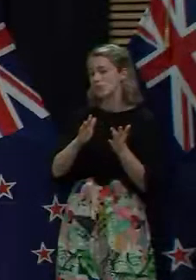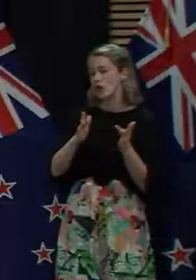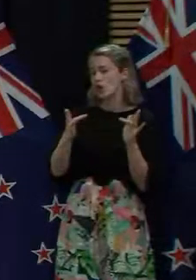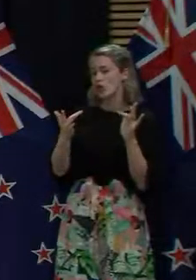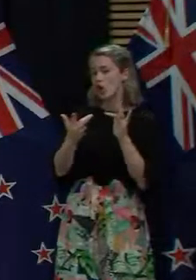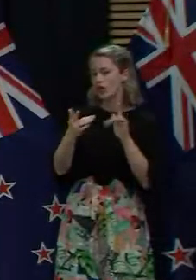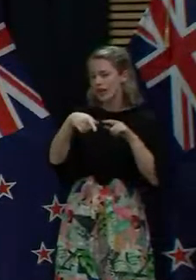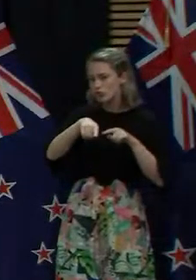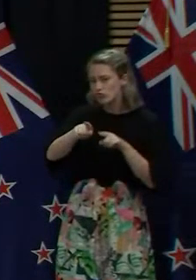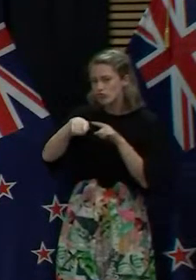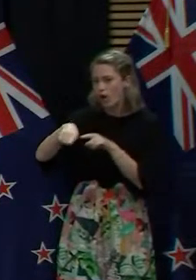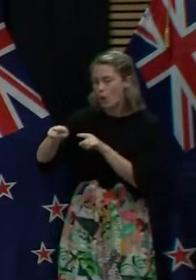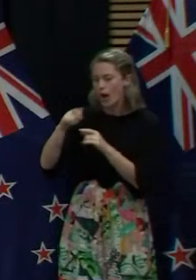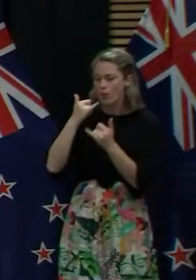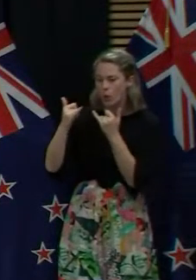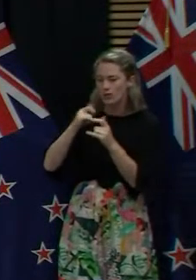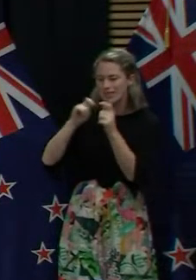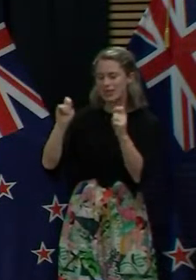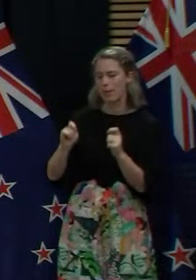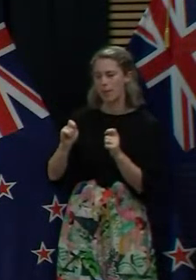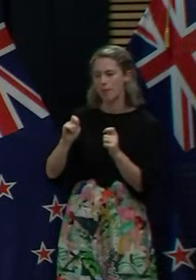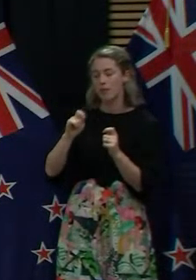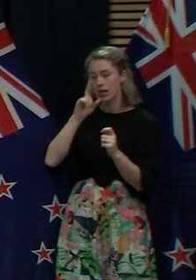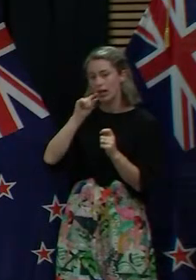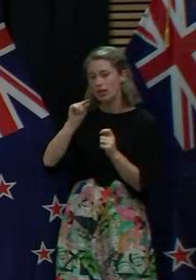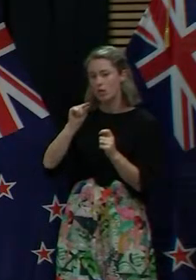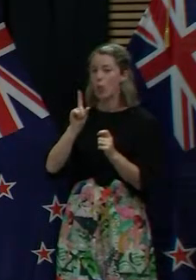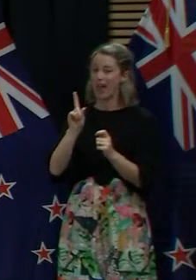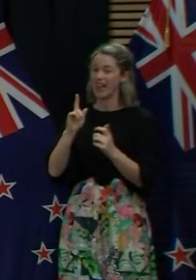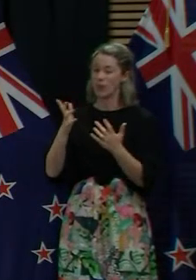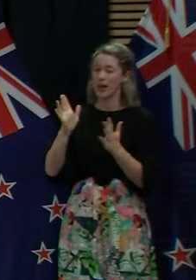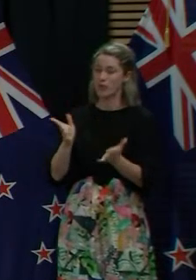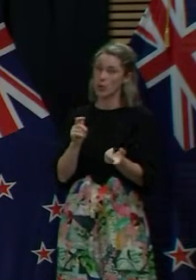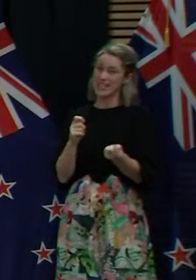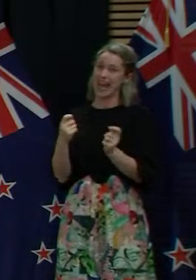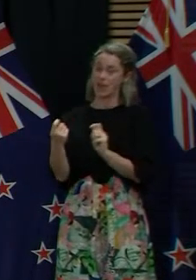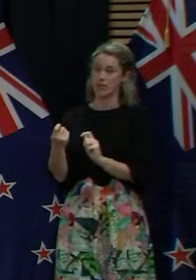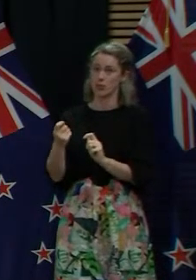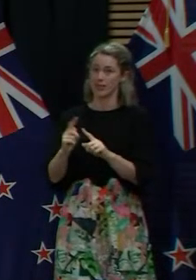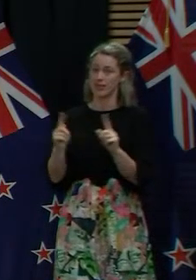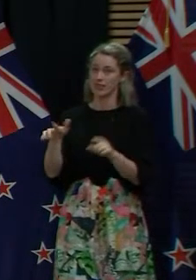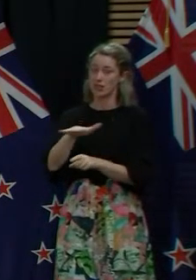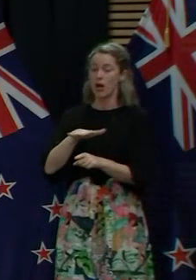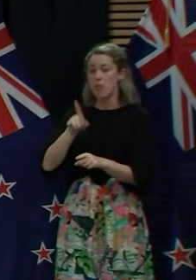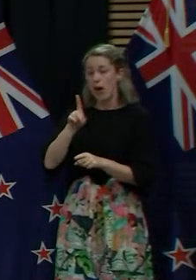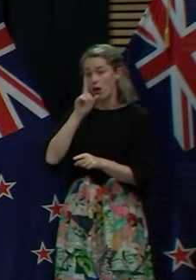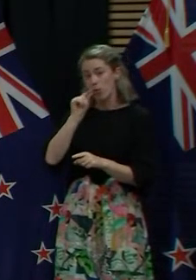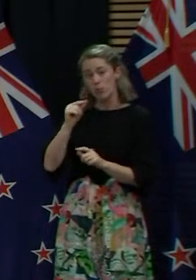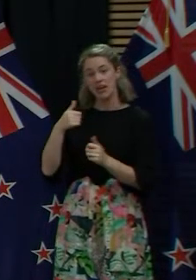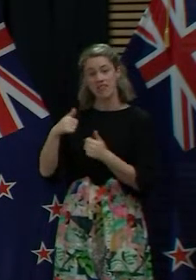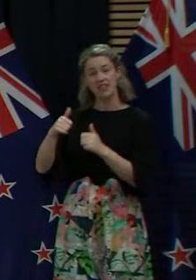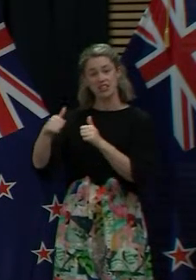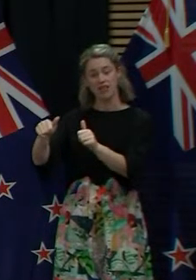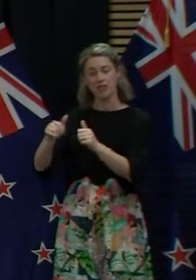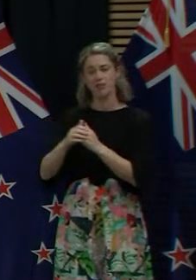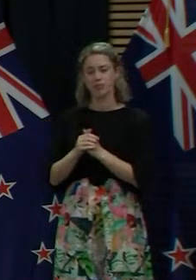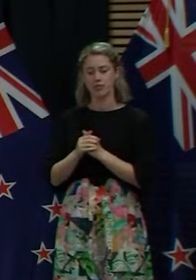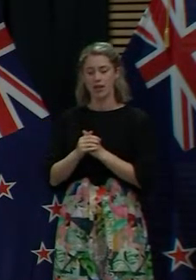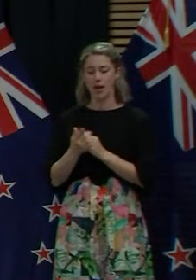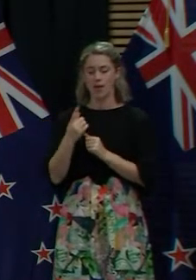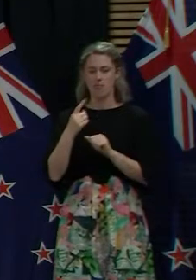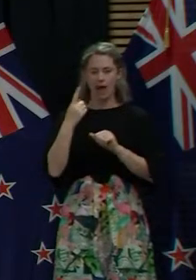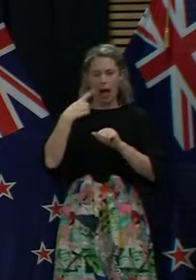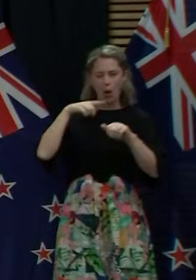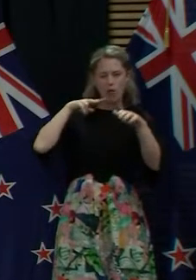system, although it will need to adapt, it's going to be a very different environment for it to work in, could actually operate very efficiently. In the